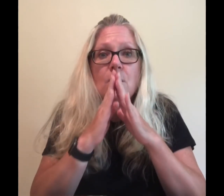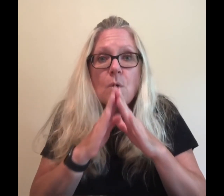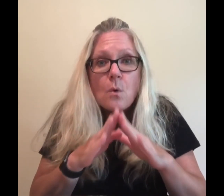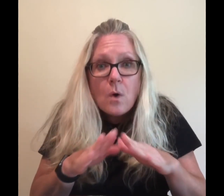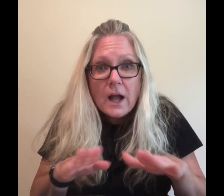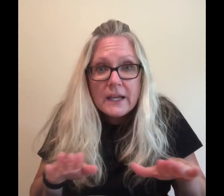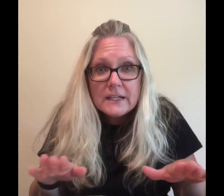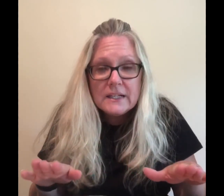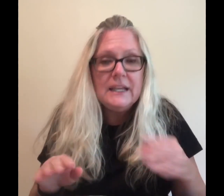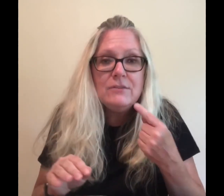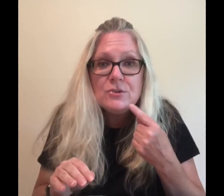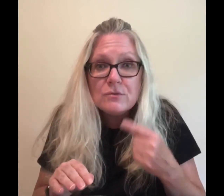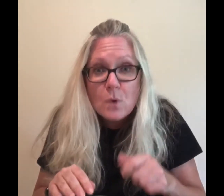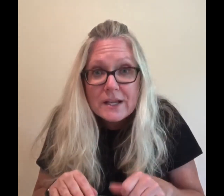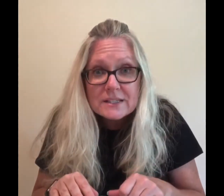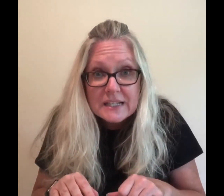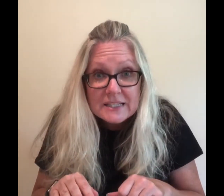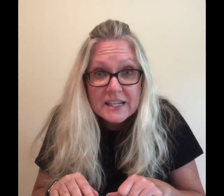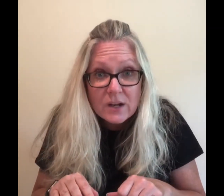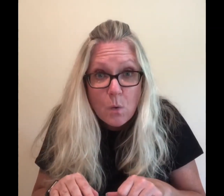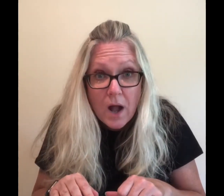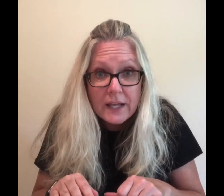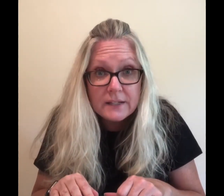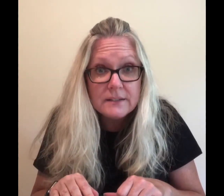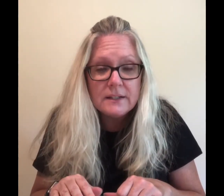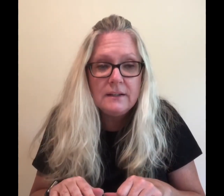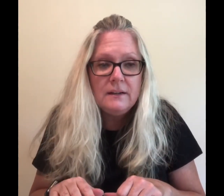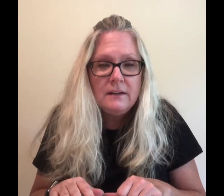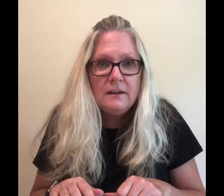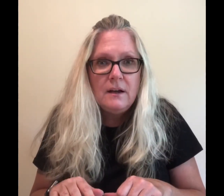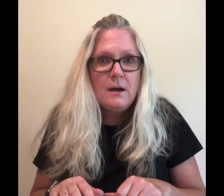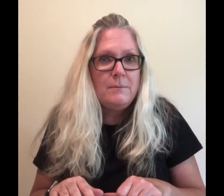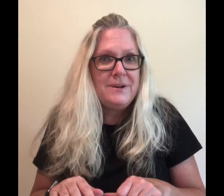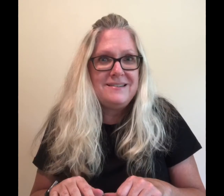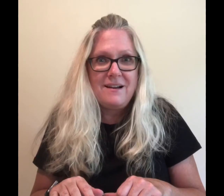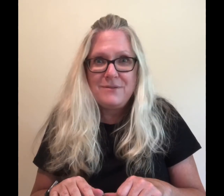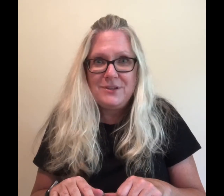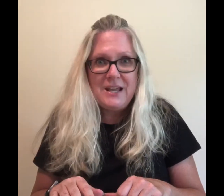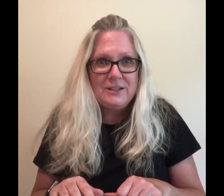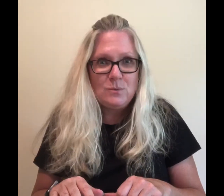right? Quiet. And even your voice needs to get quiet. But not for the next one.